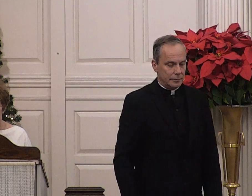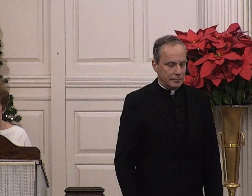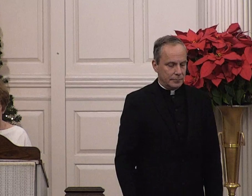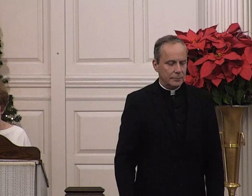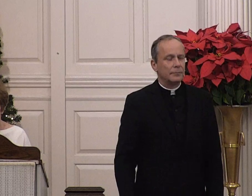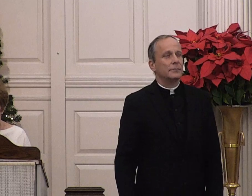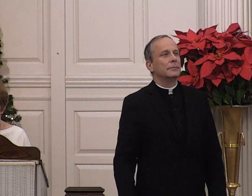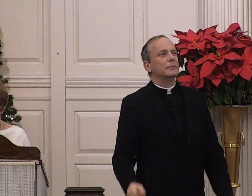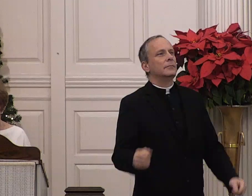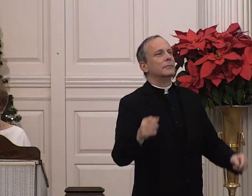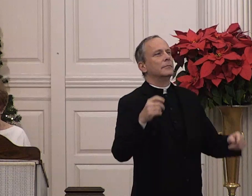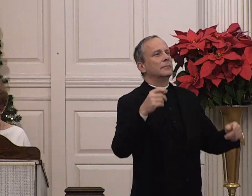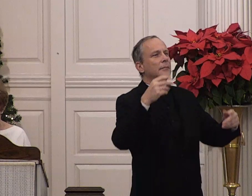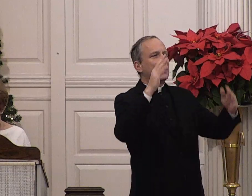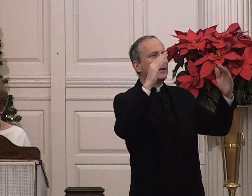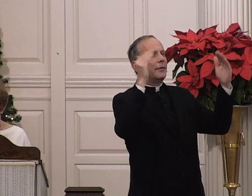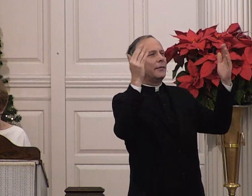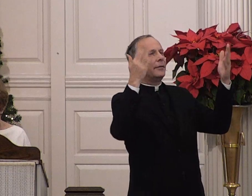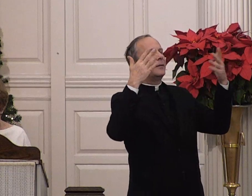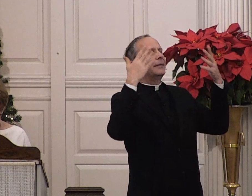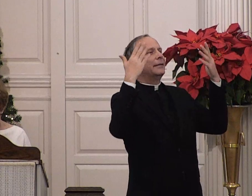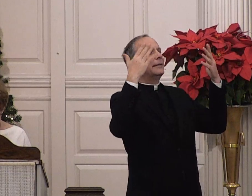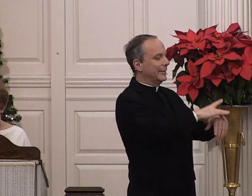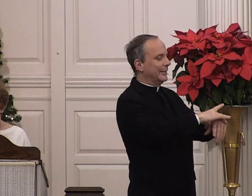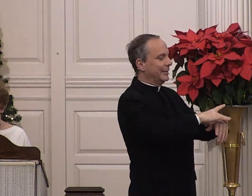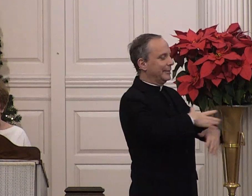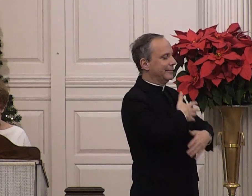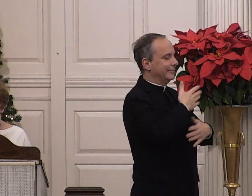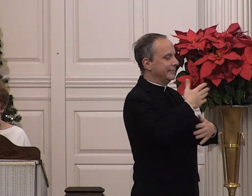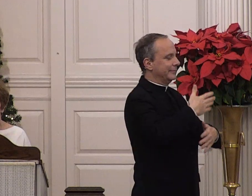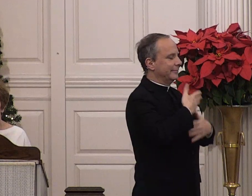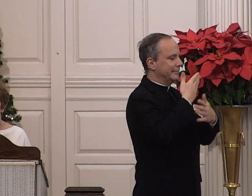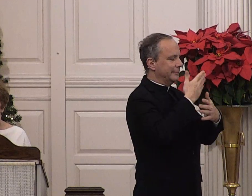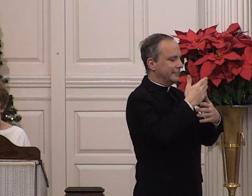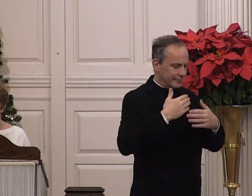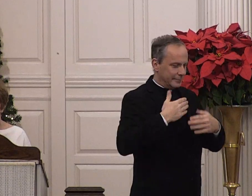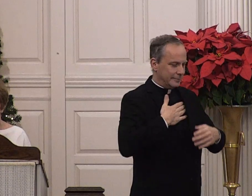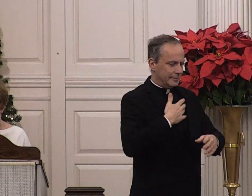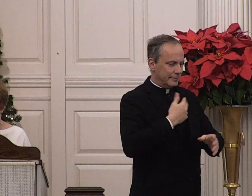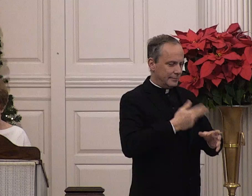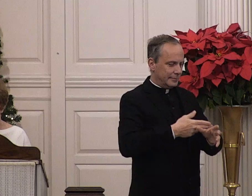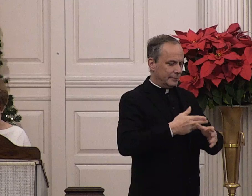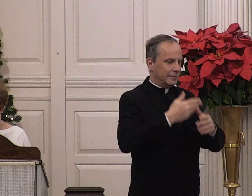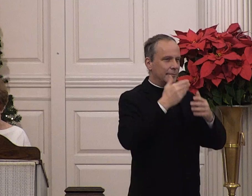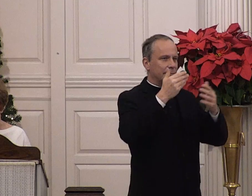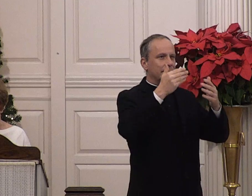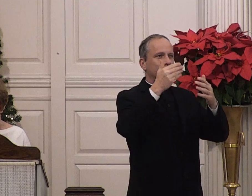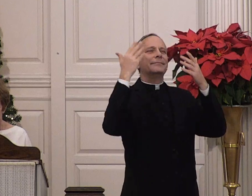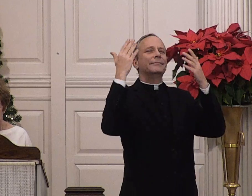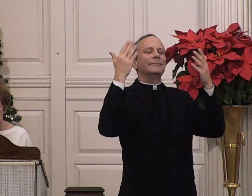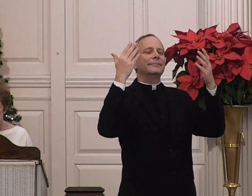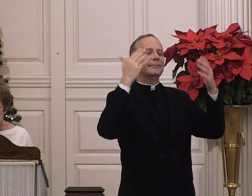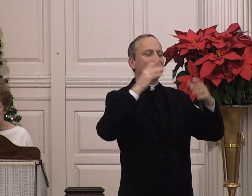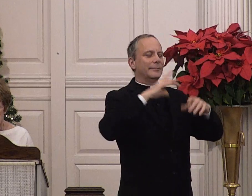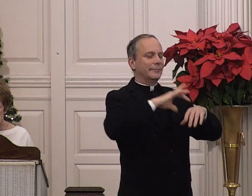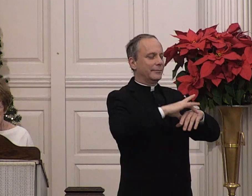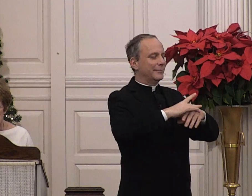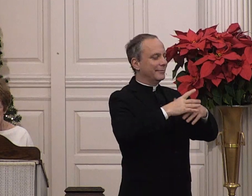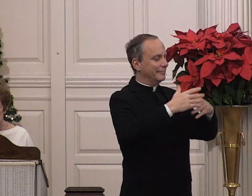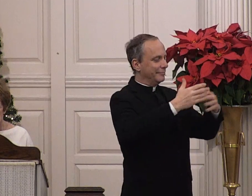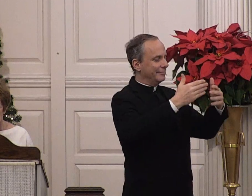Let the heavens be glad and the earth rejoice.